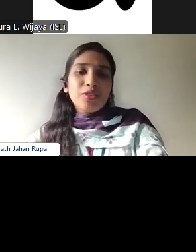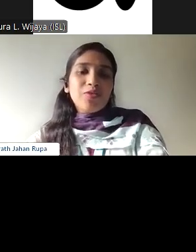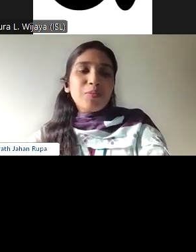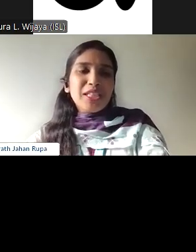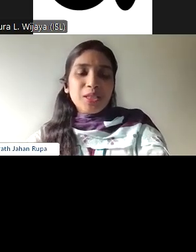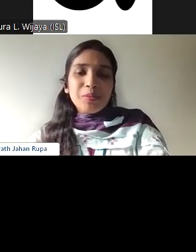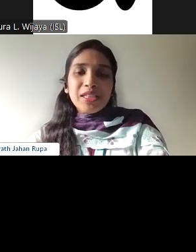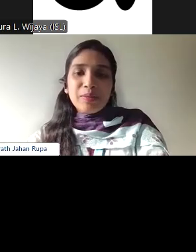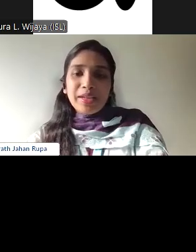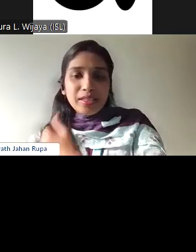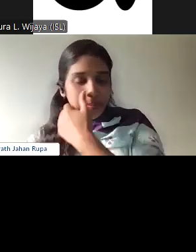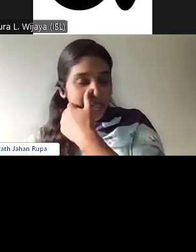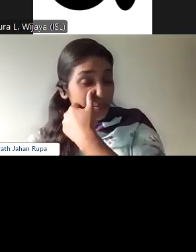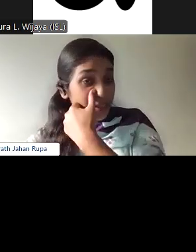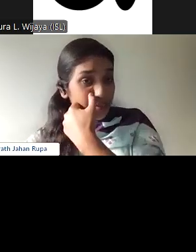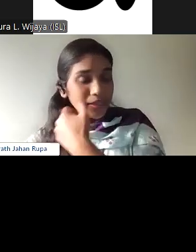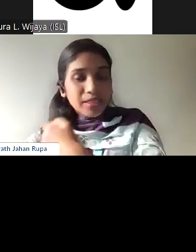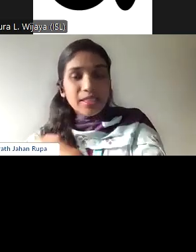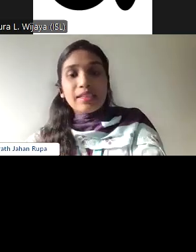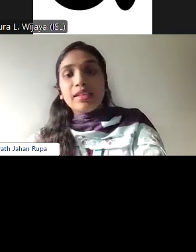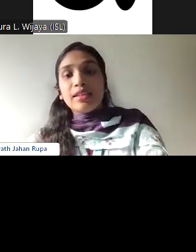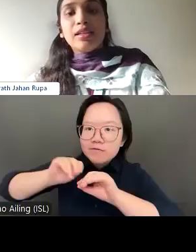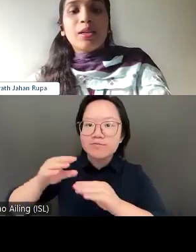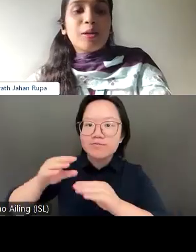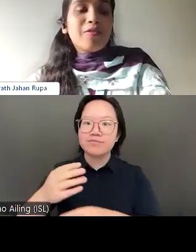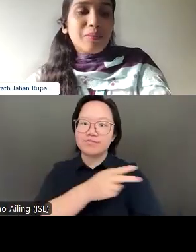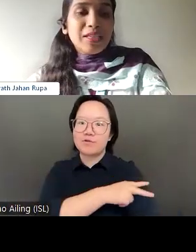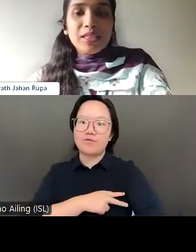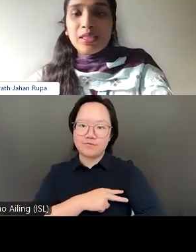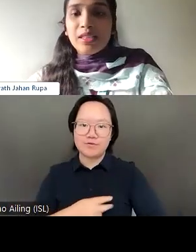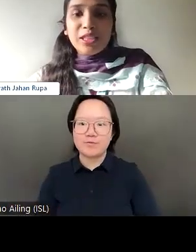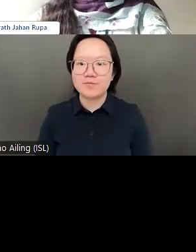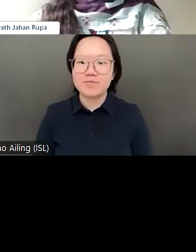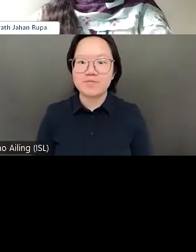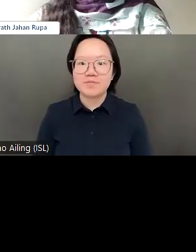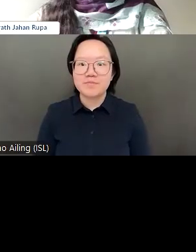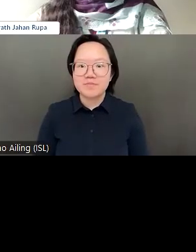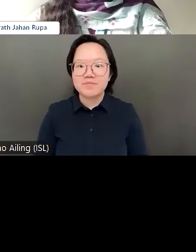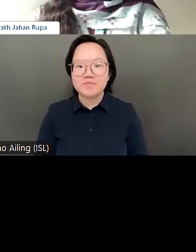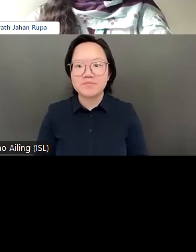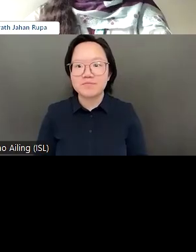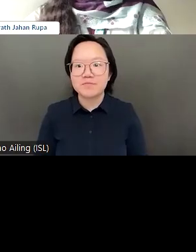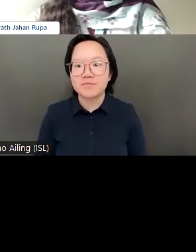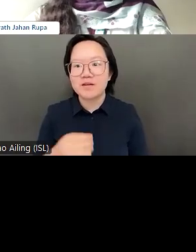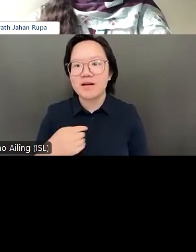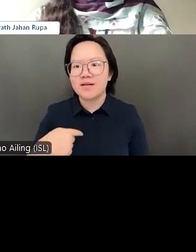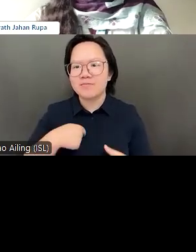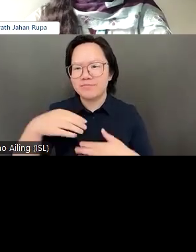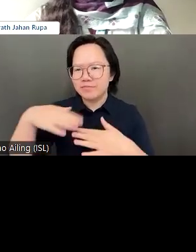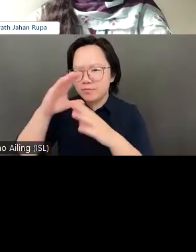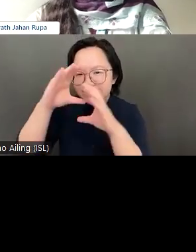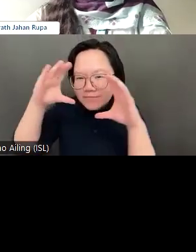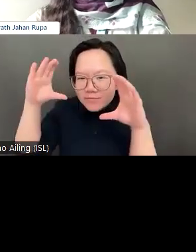particularly work for mainstreaming deafblindness and multiple disabilities and their families into development. So as an